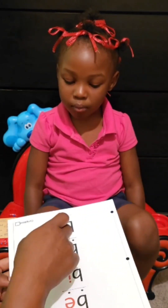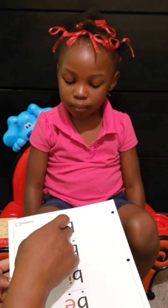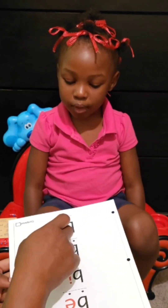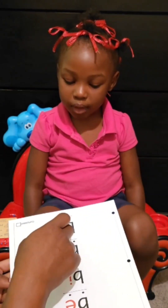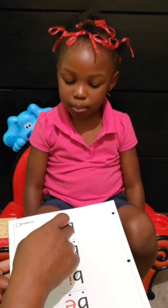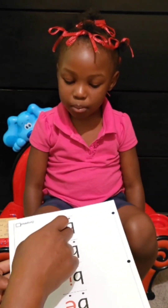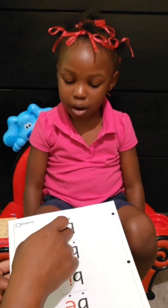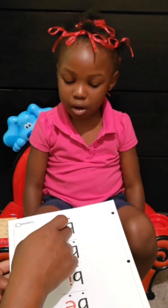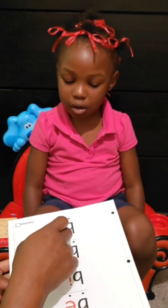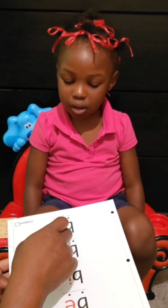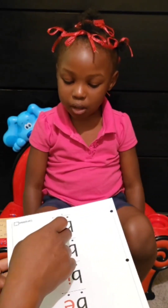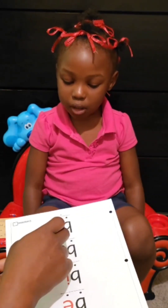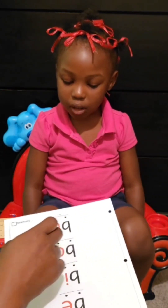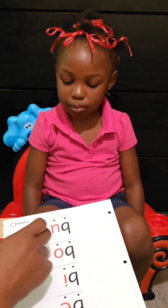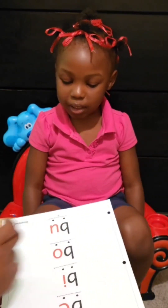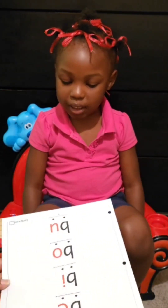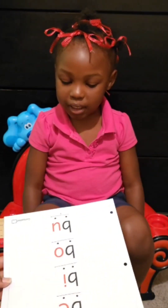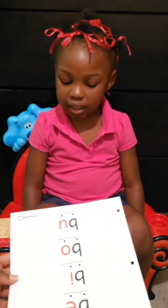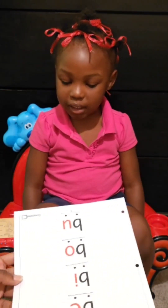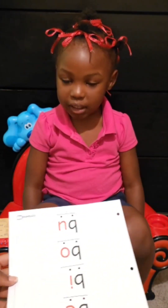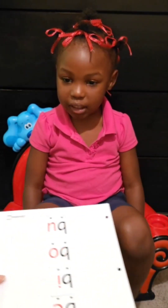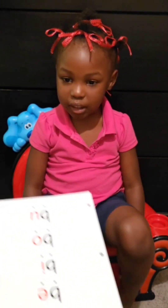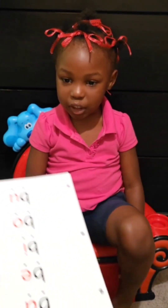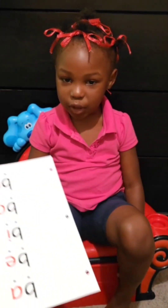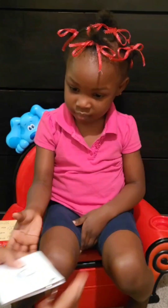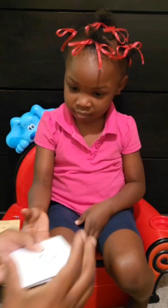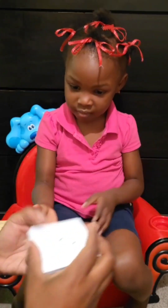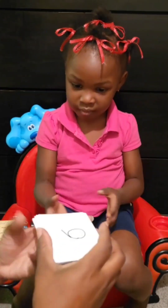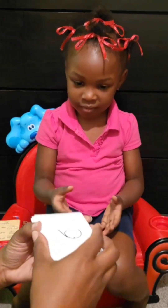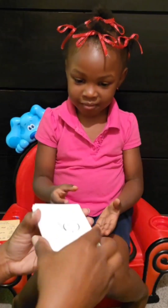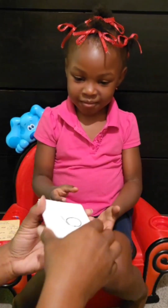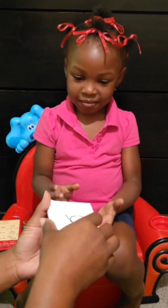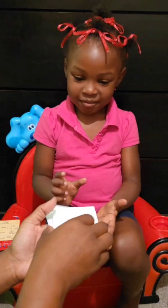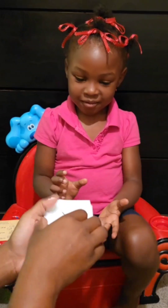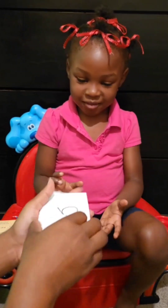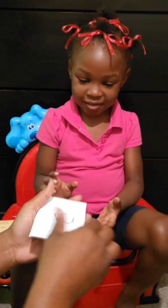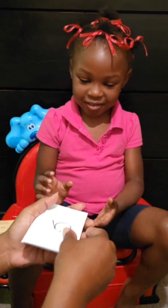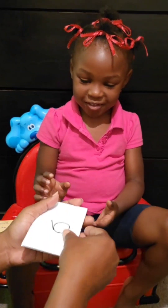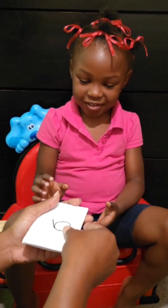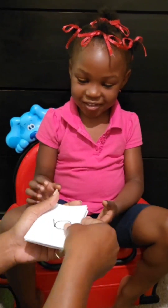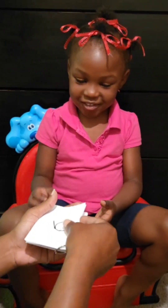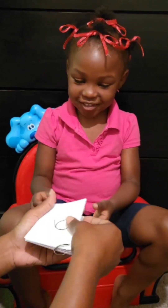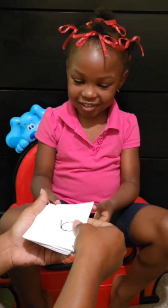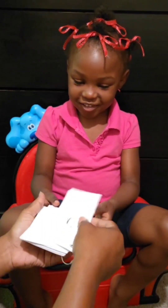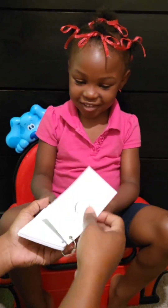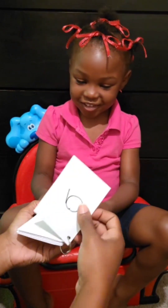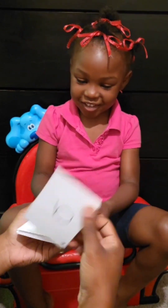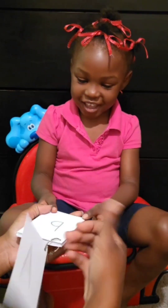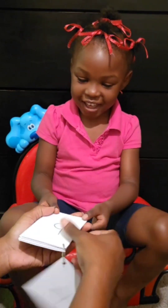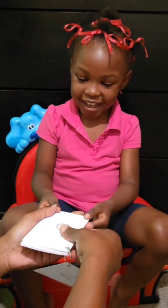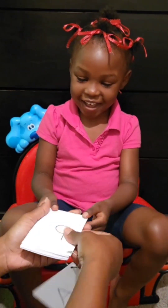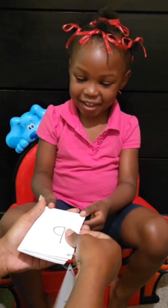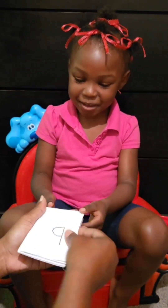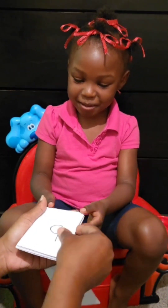Ba. Ba. B. B. U. Yeah. Let's do a quick run through of the flashcard. A. A. B.